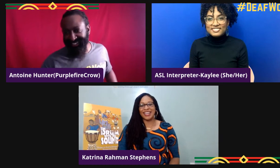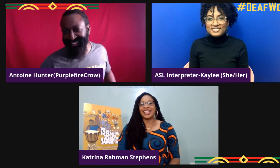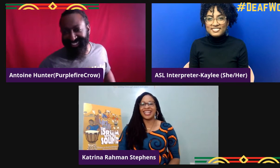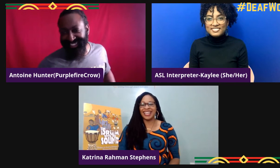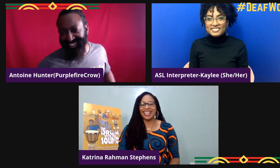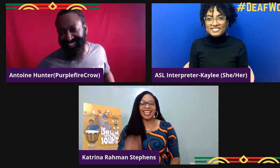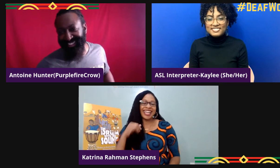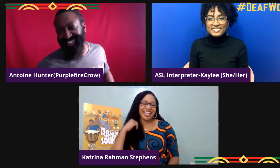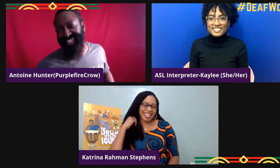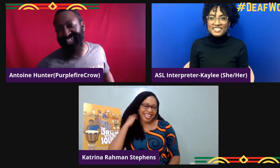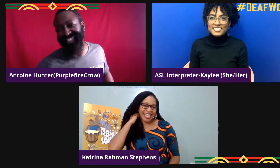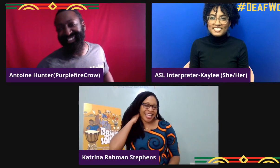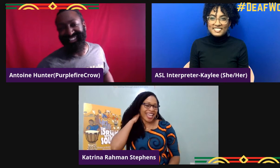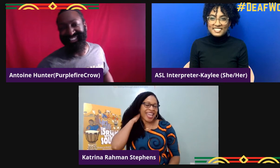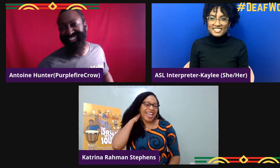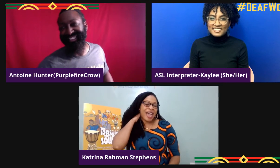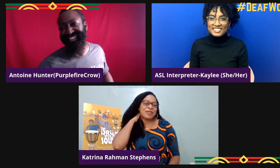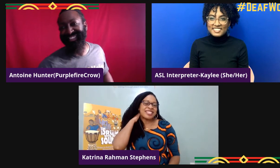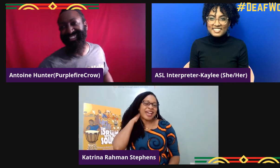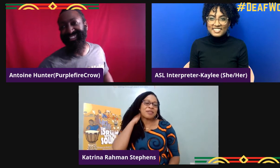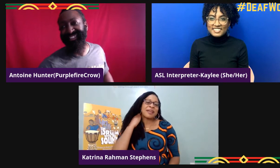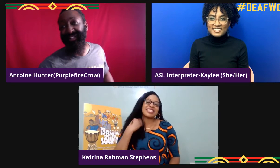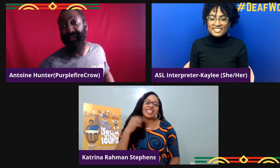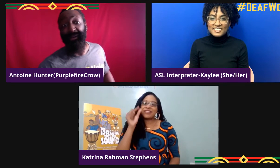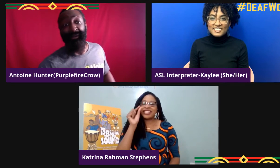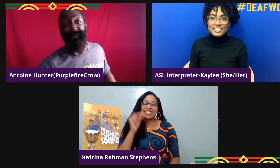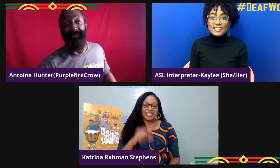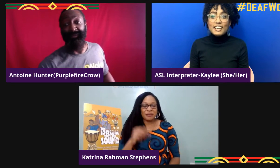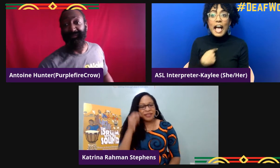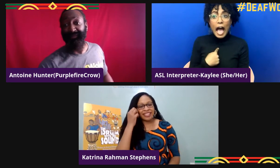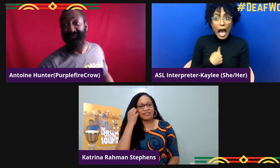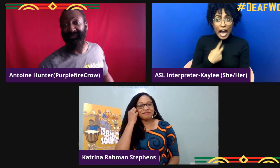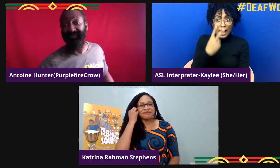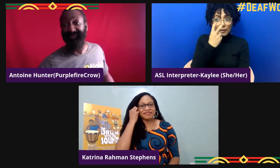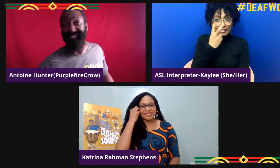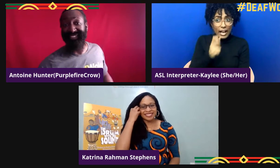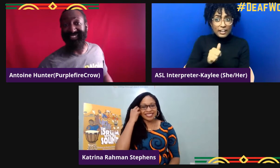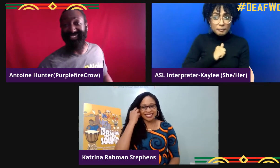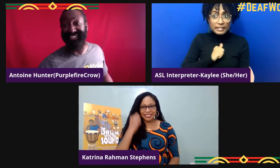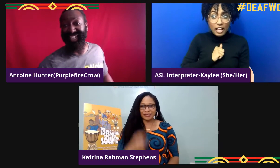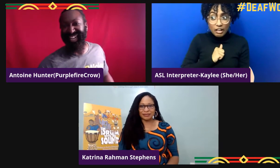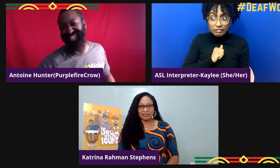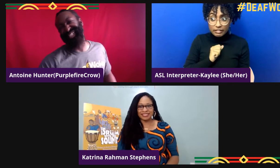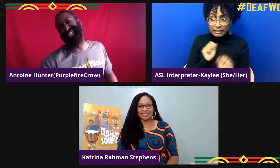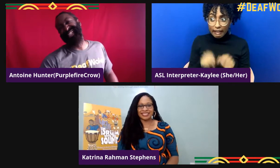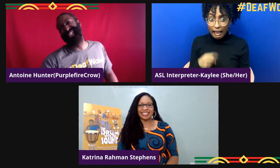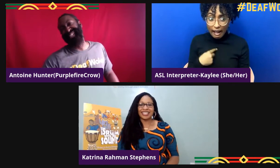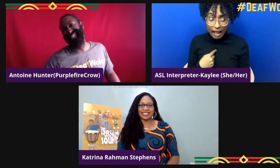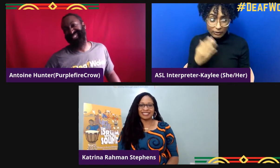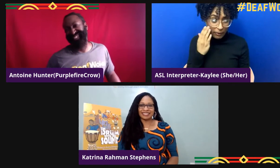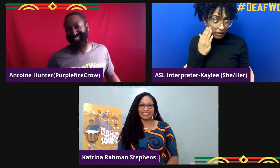We knew that you were already smart. I was doubting myself just a little bit.